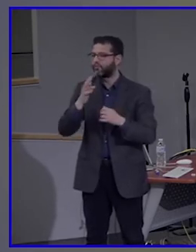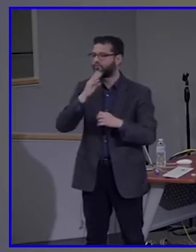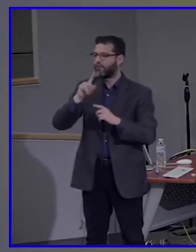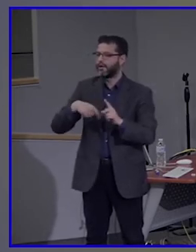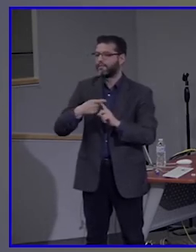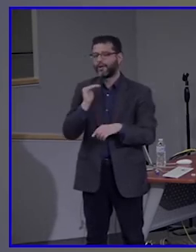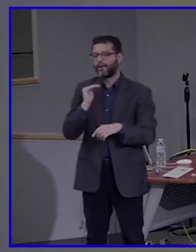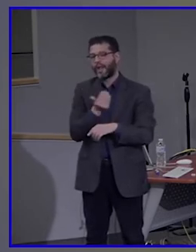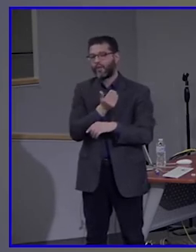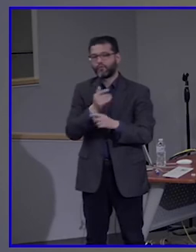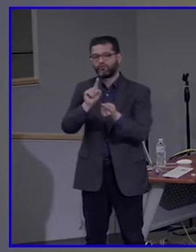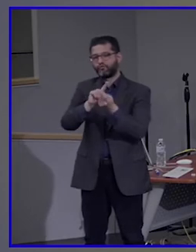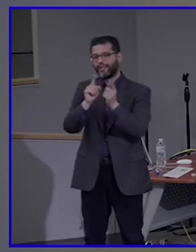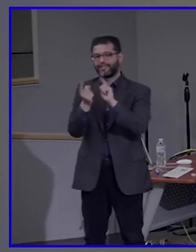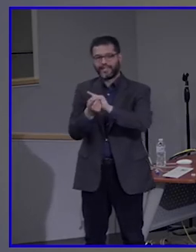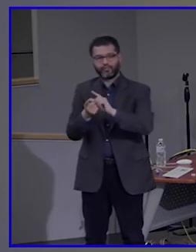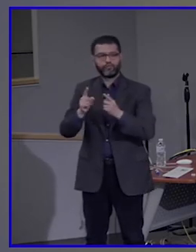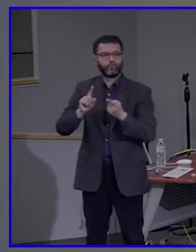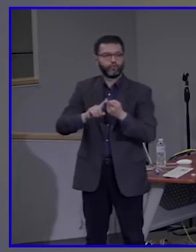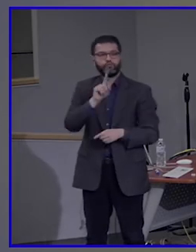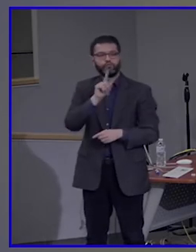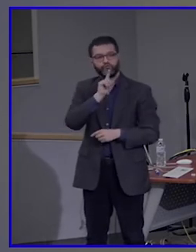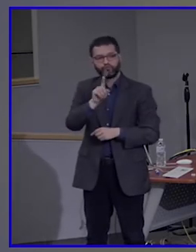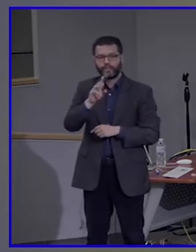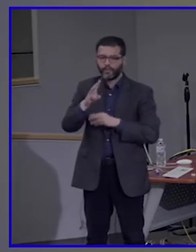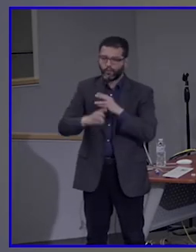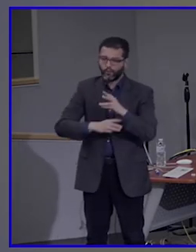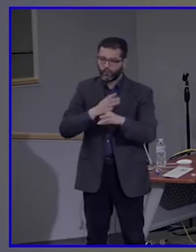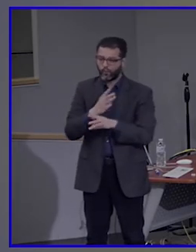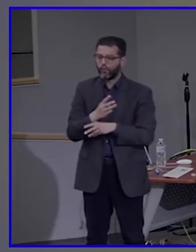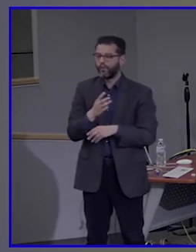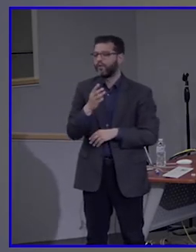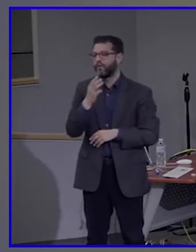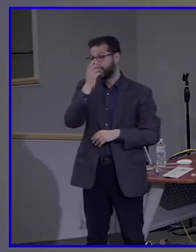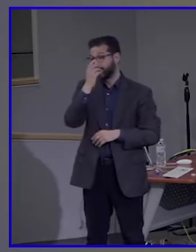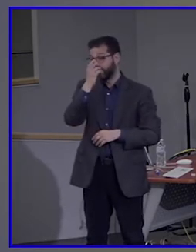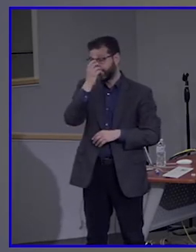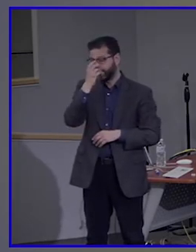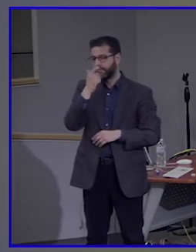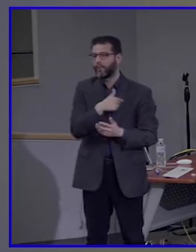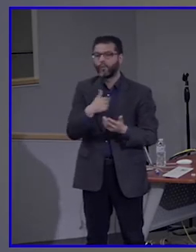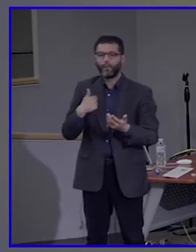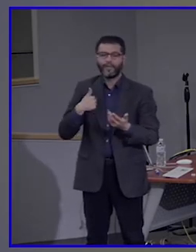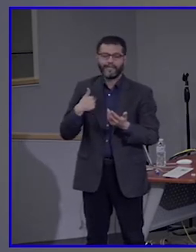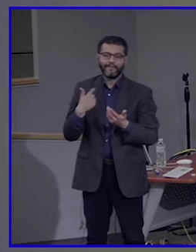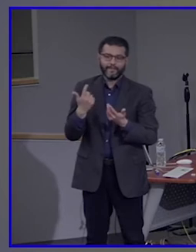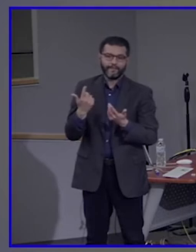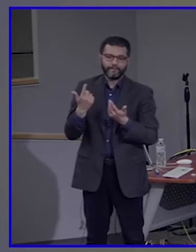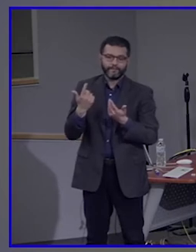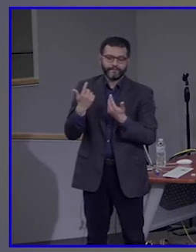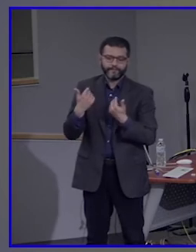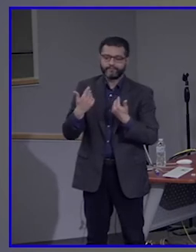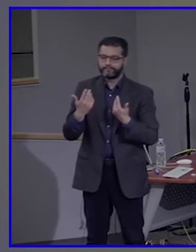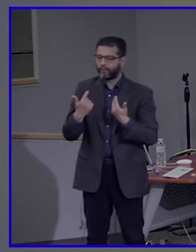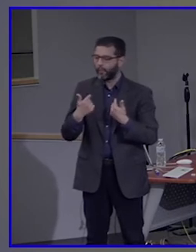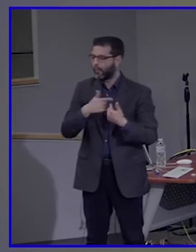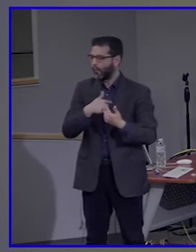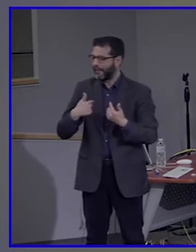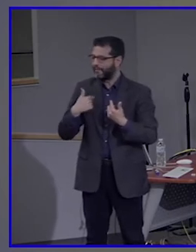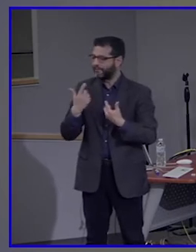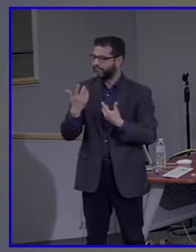translation to real world and we've developed we've done technology transfer